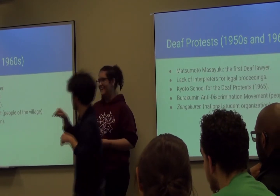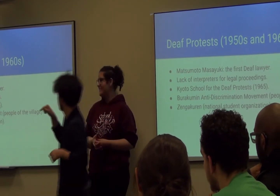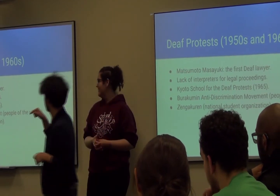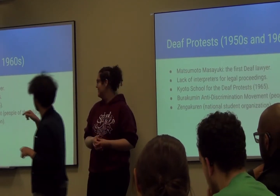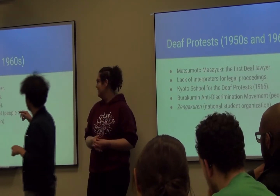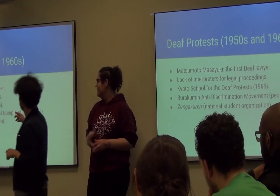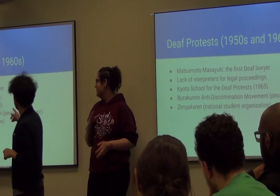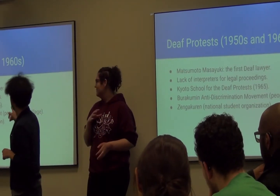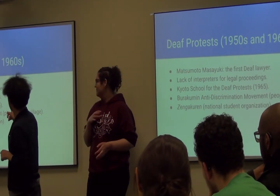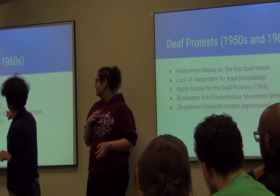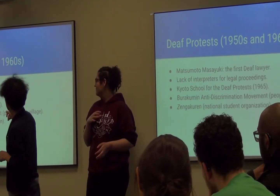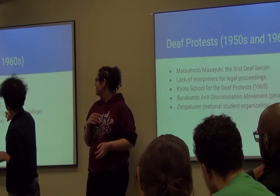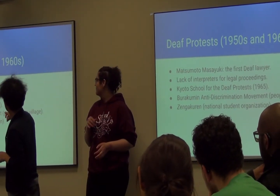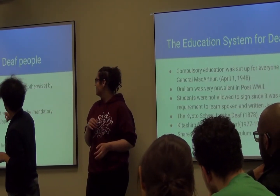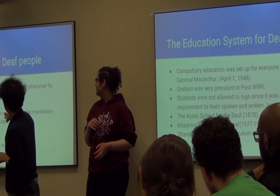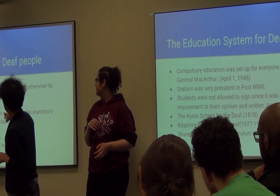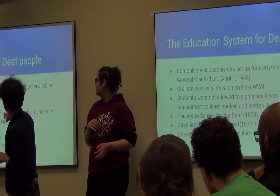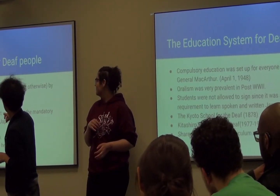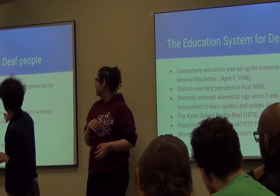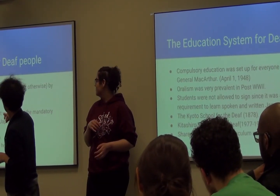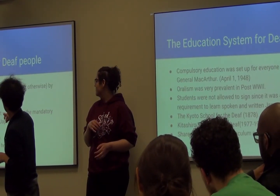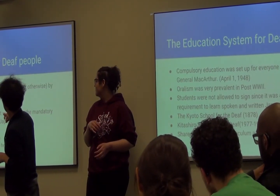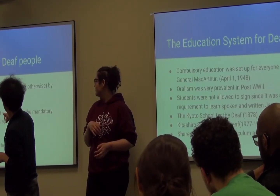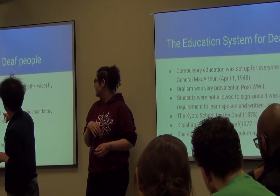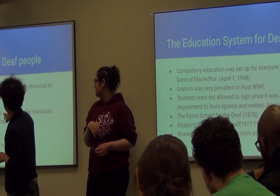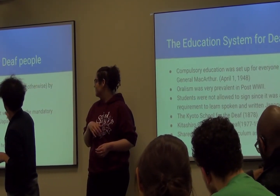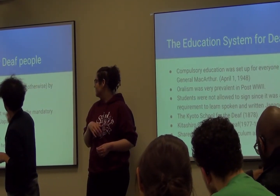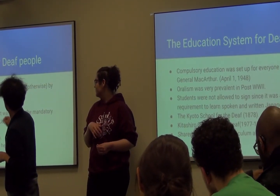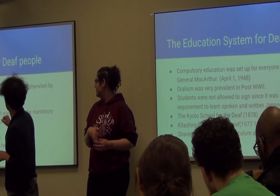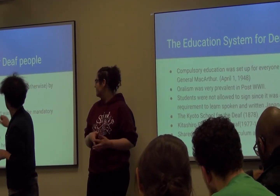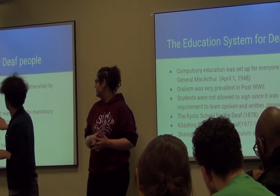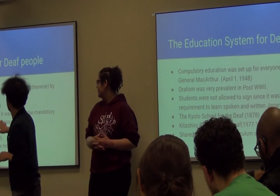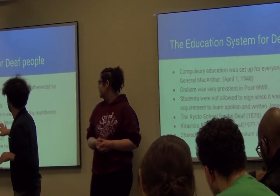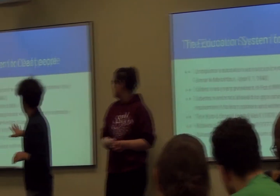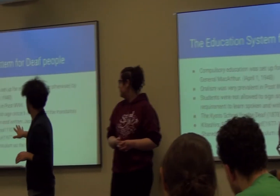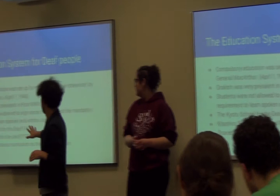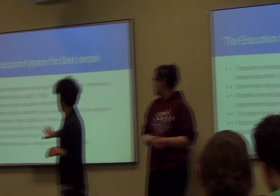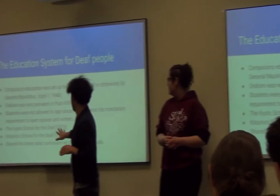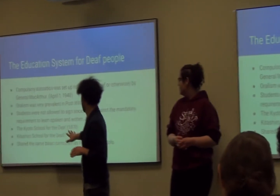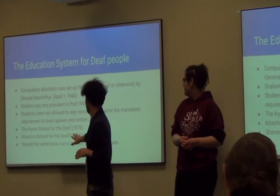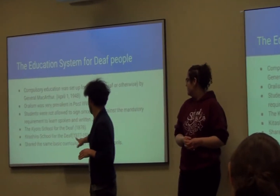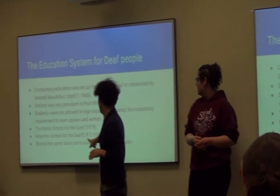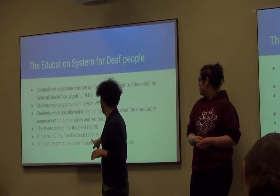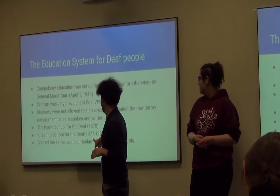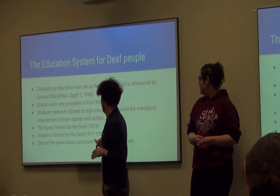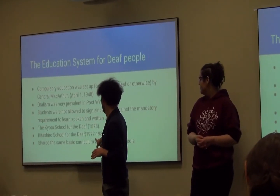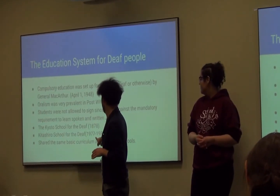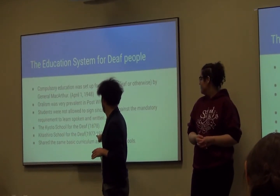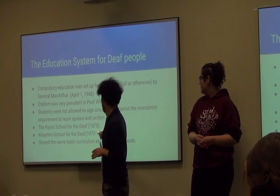Okay, I'll move back a little bit. Yeah.